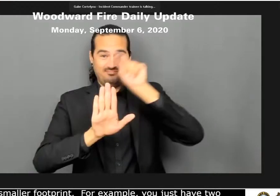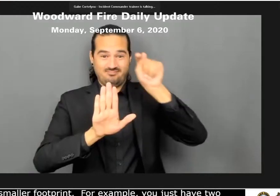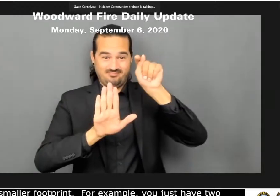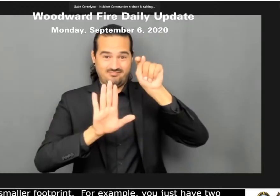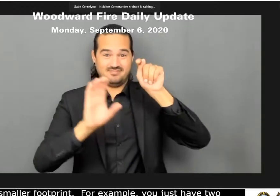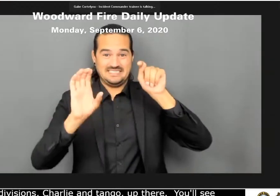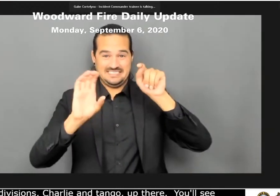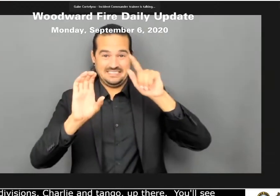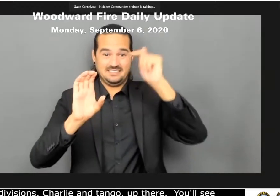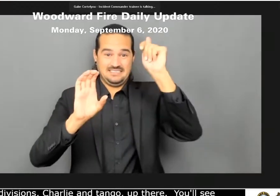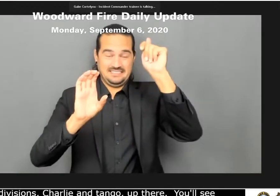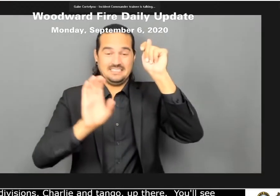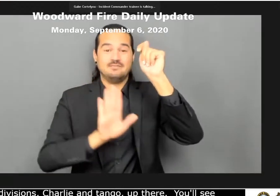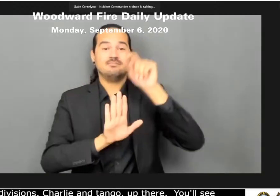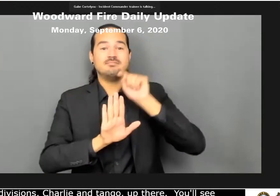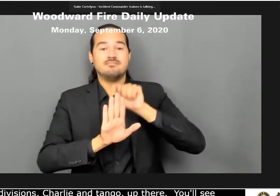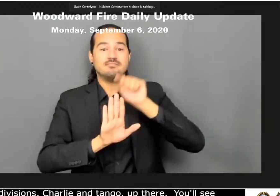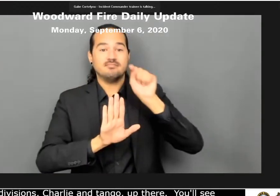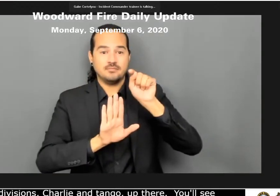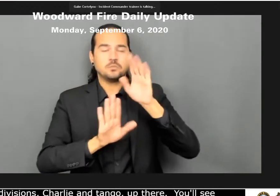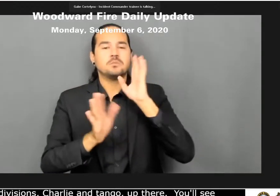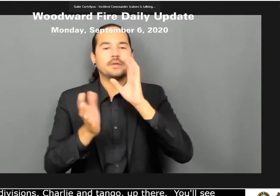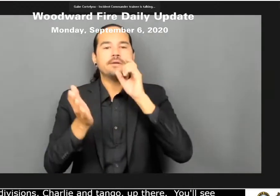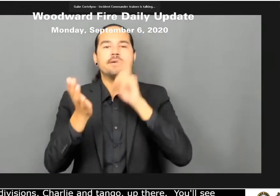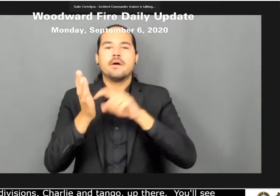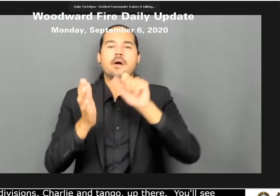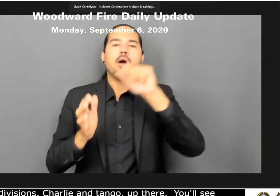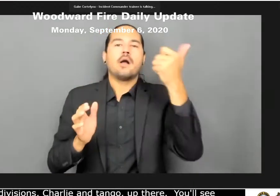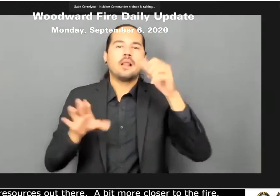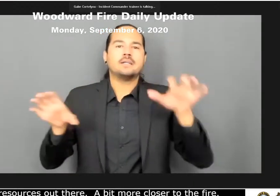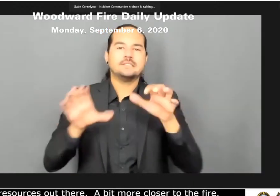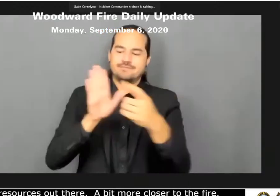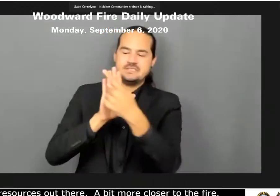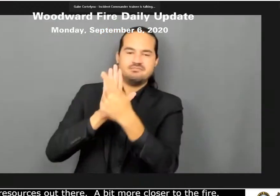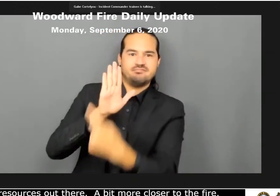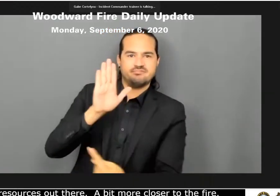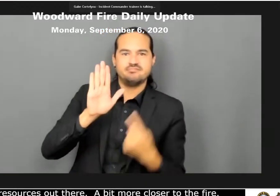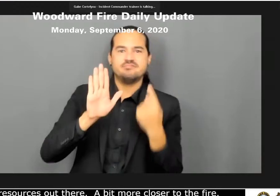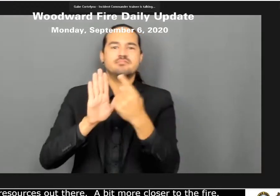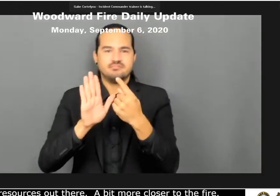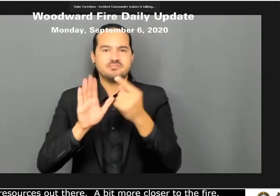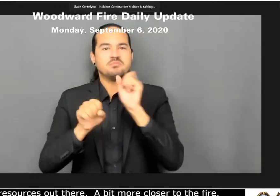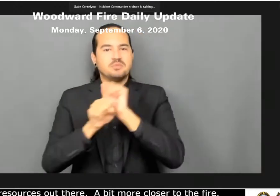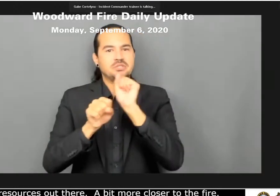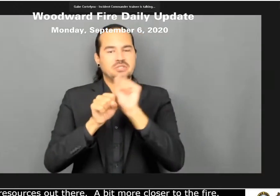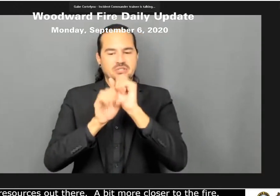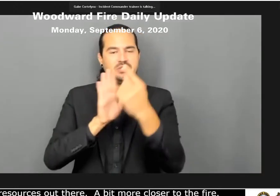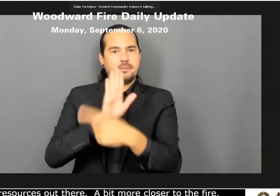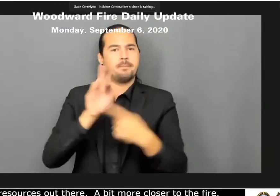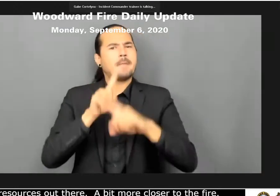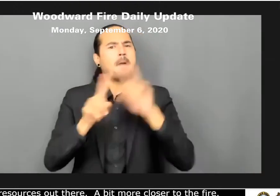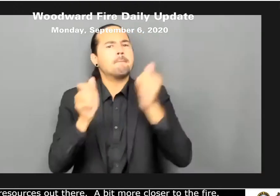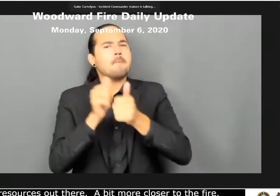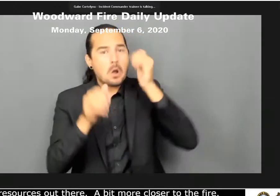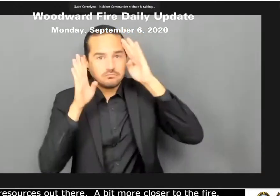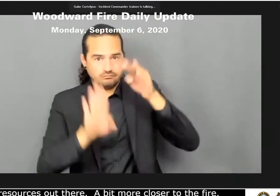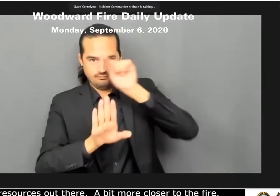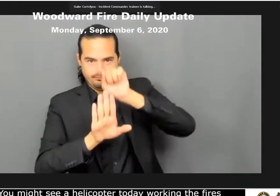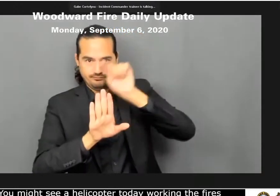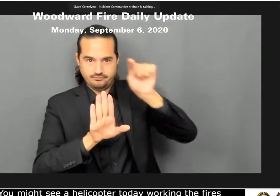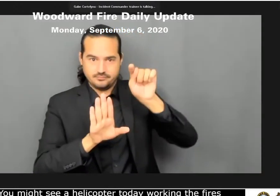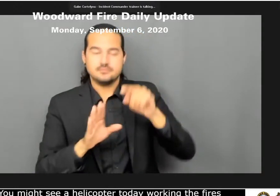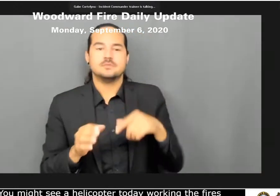You might see a helicopter today working the fire's edge, just keeping things cool and keeping it within that perimeter.